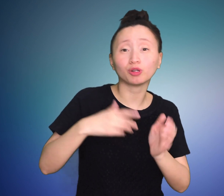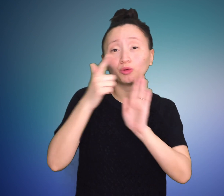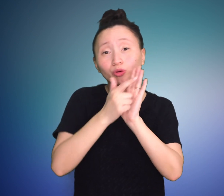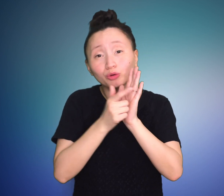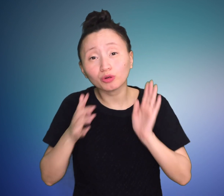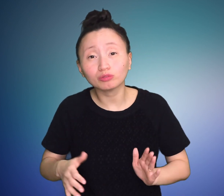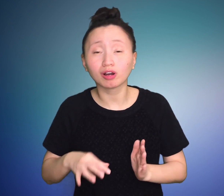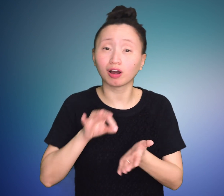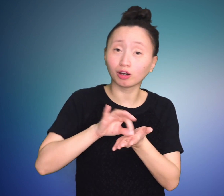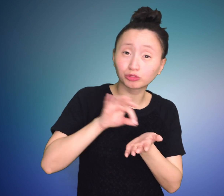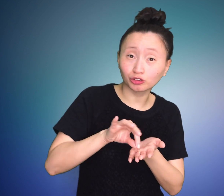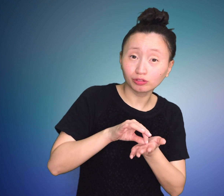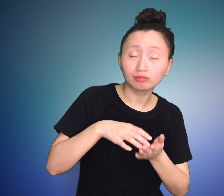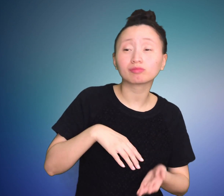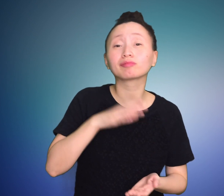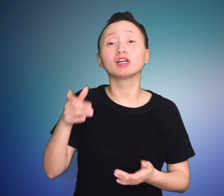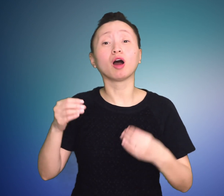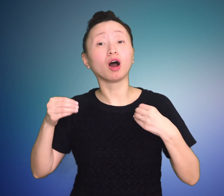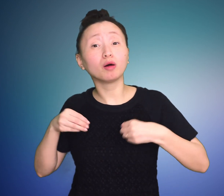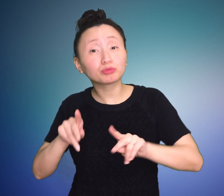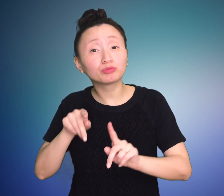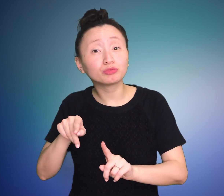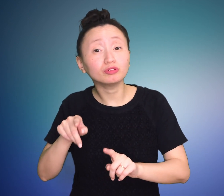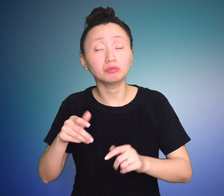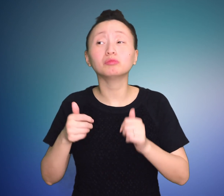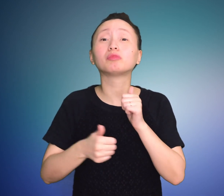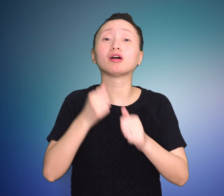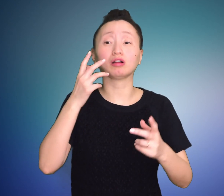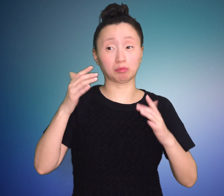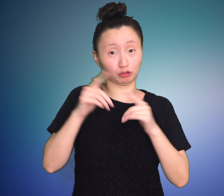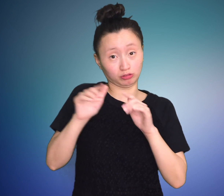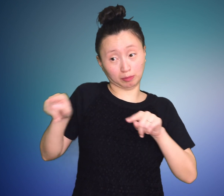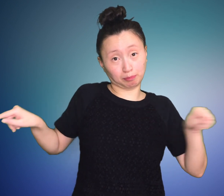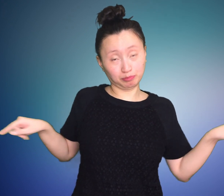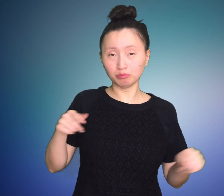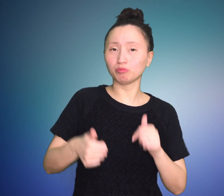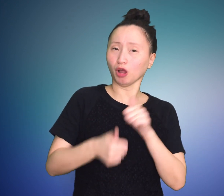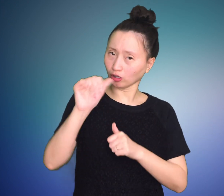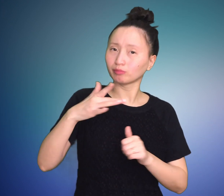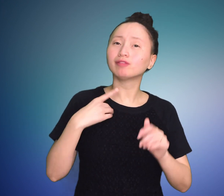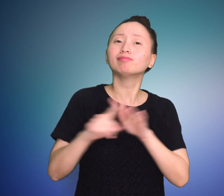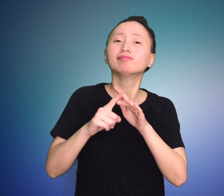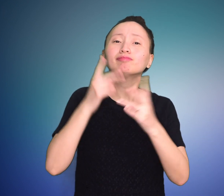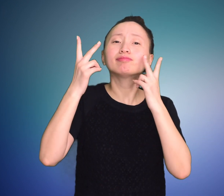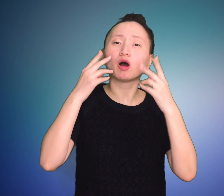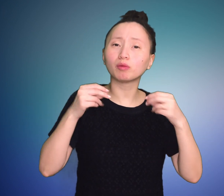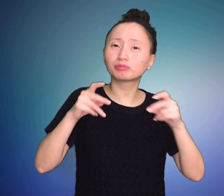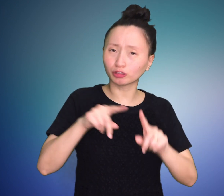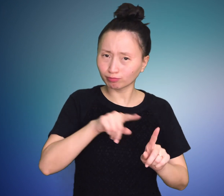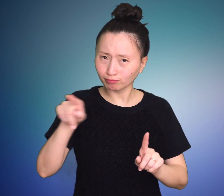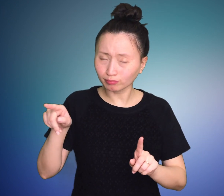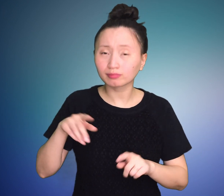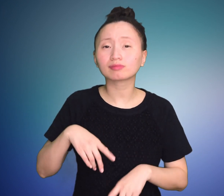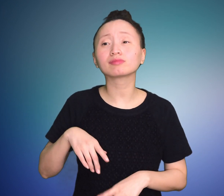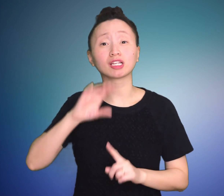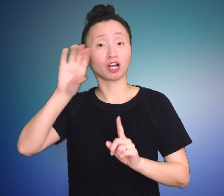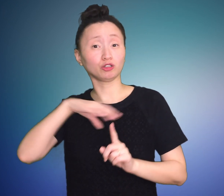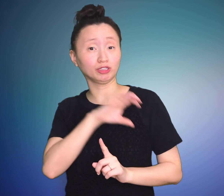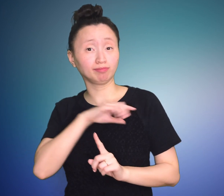doctor, lawyer, or accountant. Most of these opportunities arise because of the stereotype. These characteristics of how